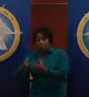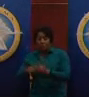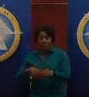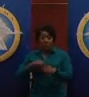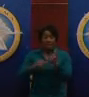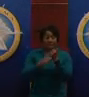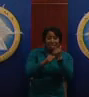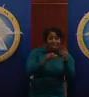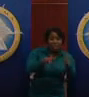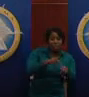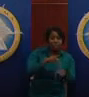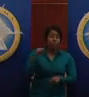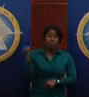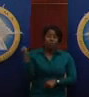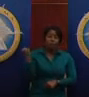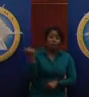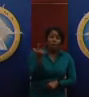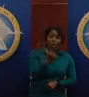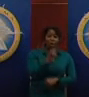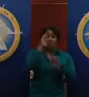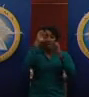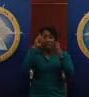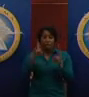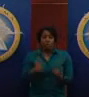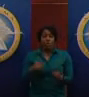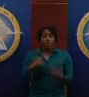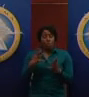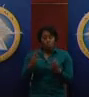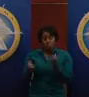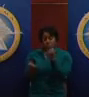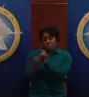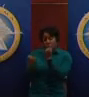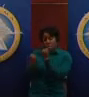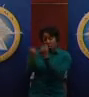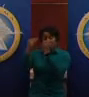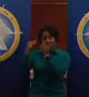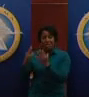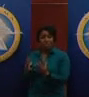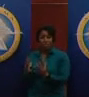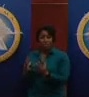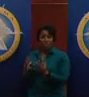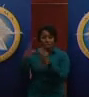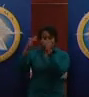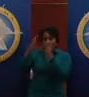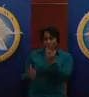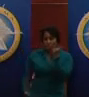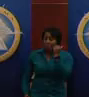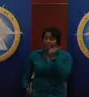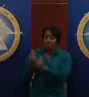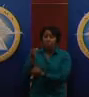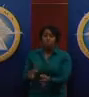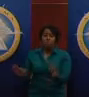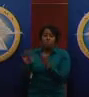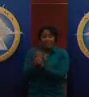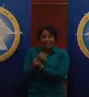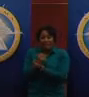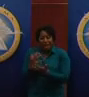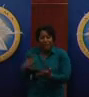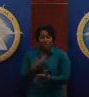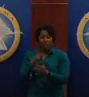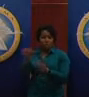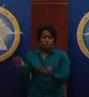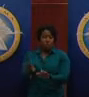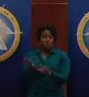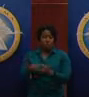principals, all of us are about supporting our teachers because they are the most important link in everything we do. So you